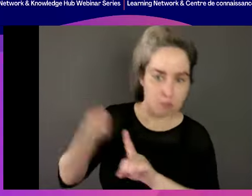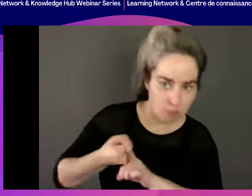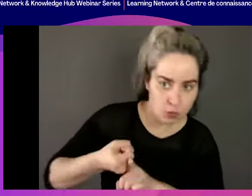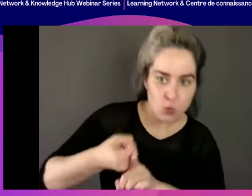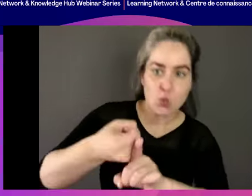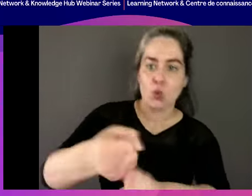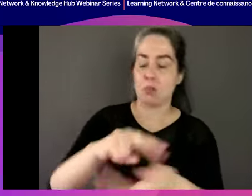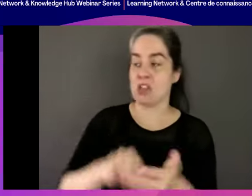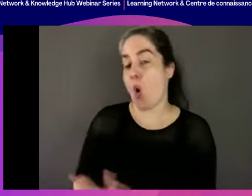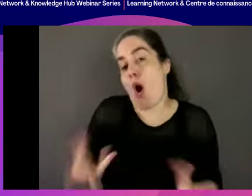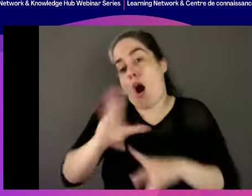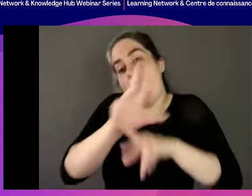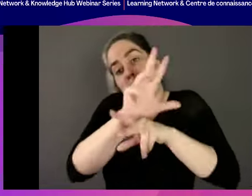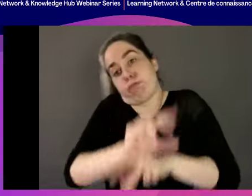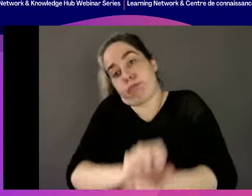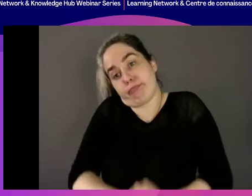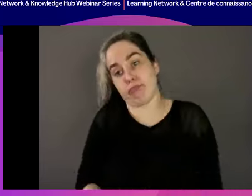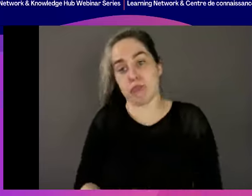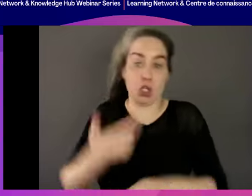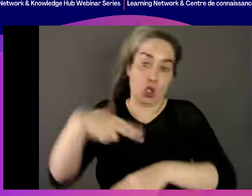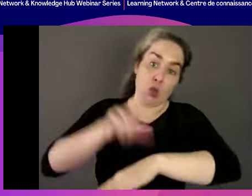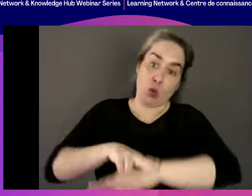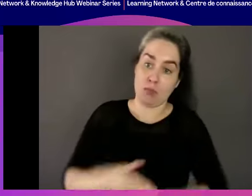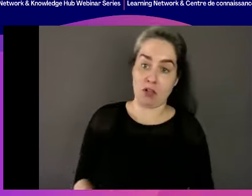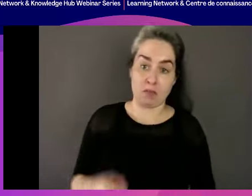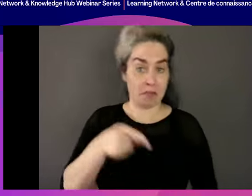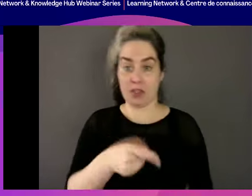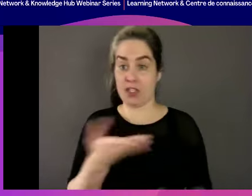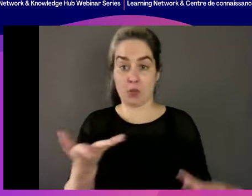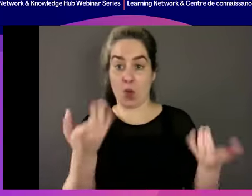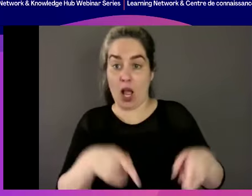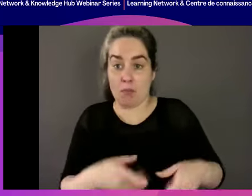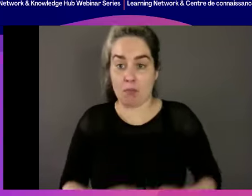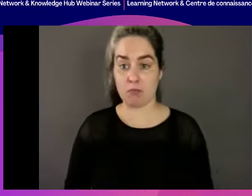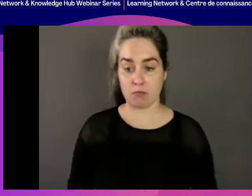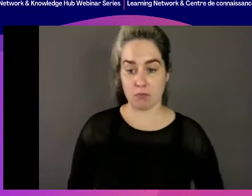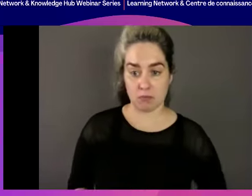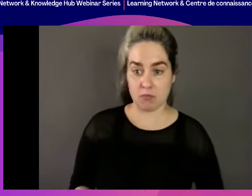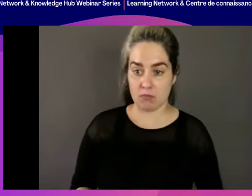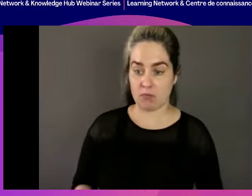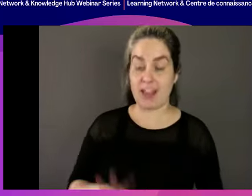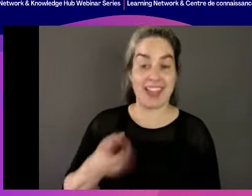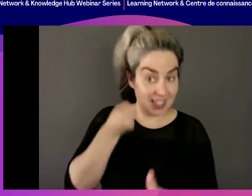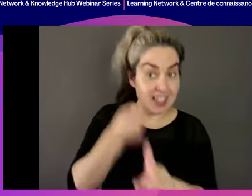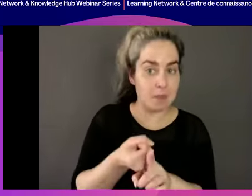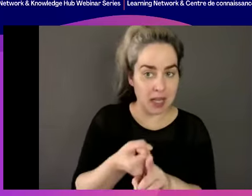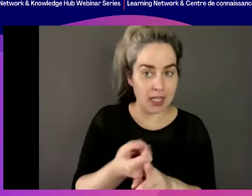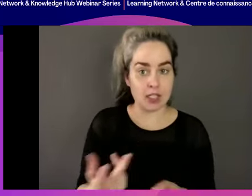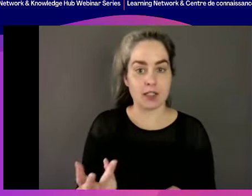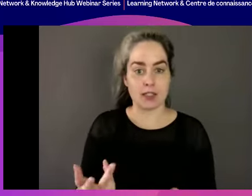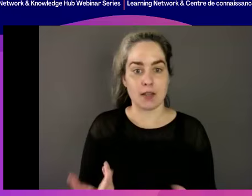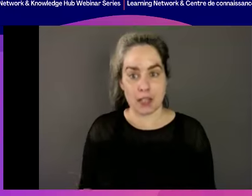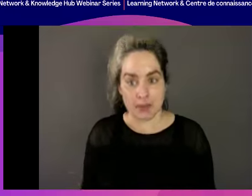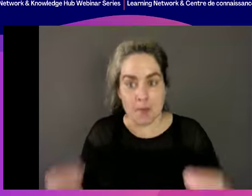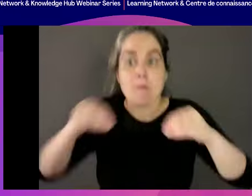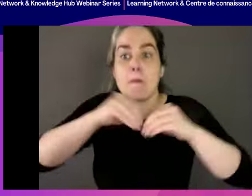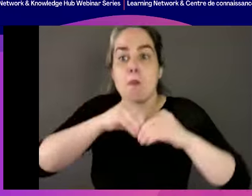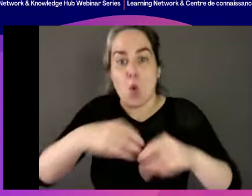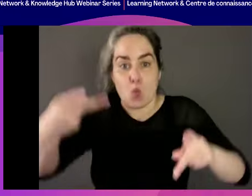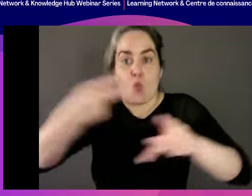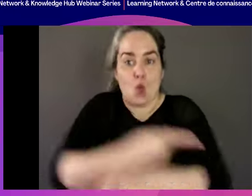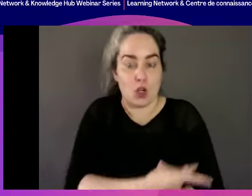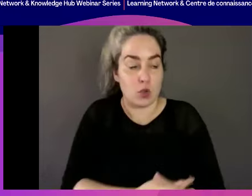normal. I think of some men that simply thought, well, this is what you do with people. This effect is amplified when witnessing of student abuse was part of the